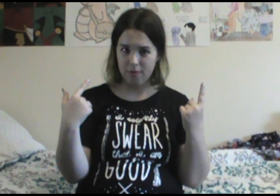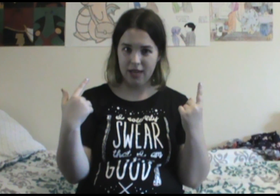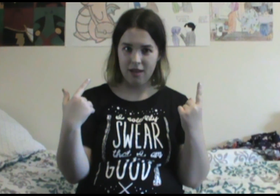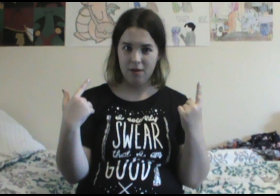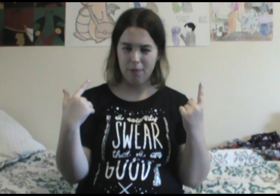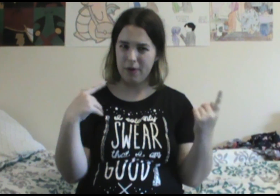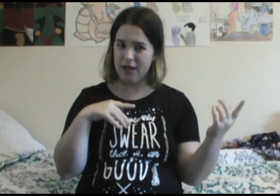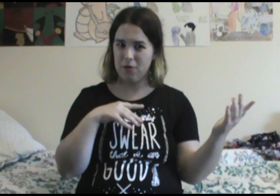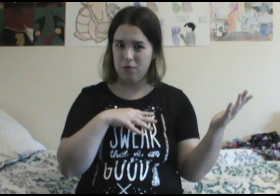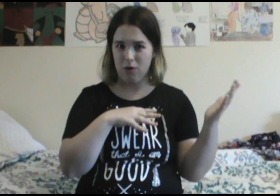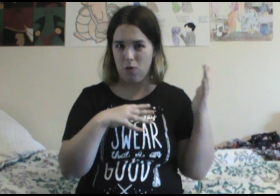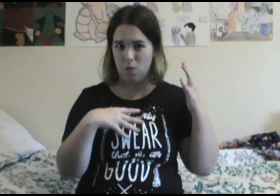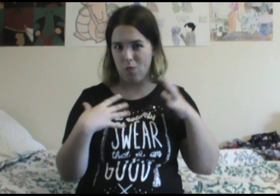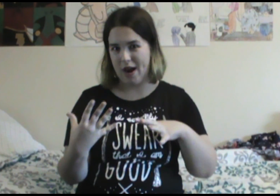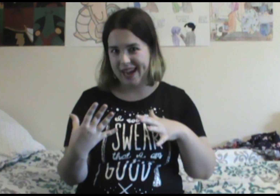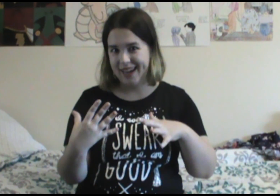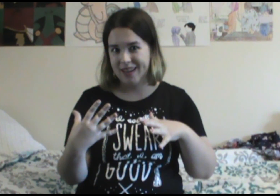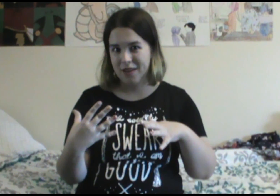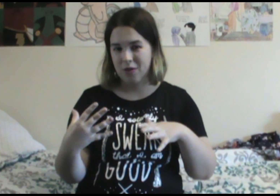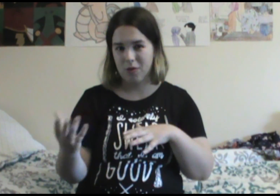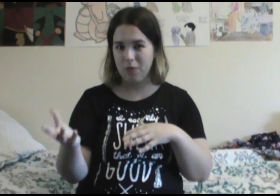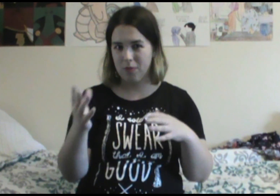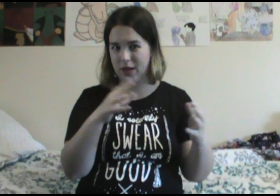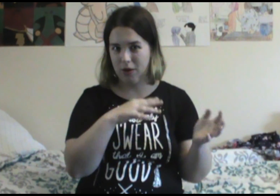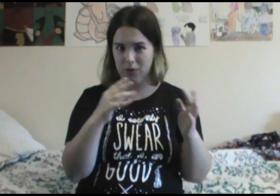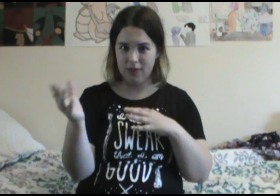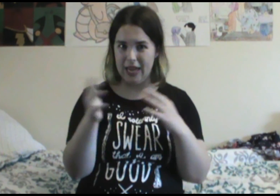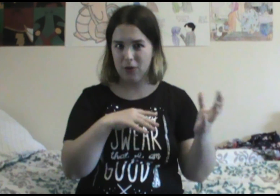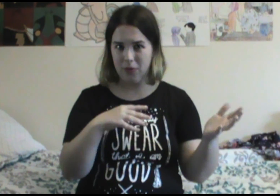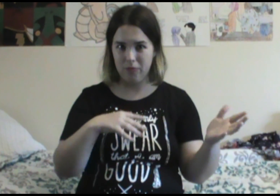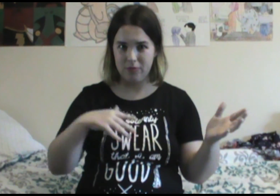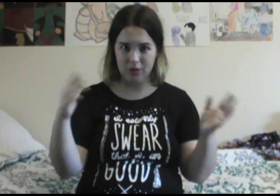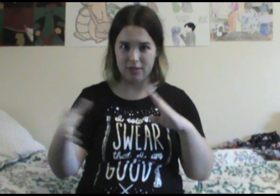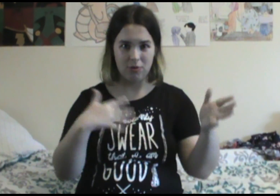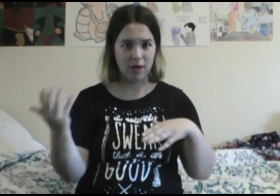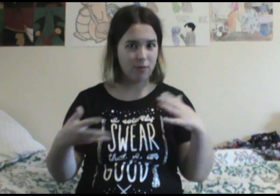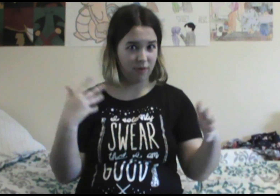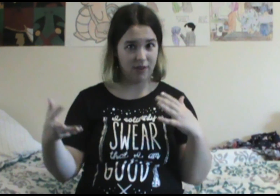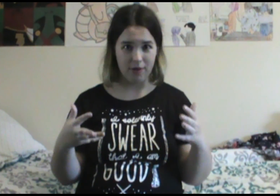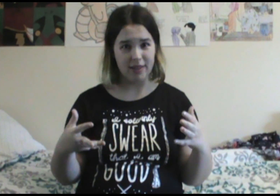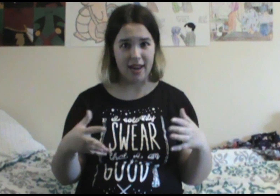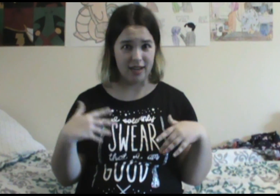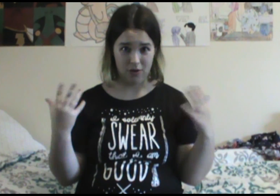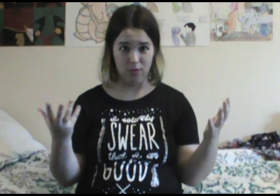me, but I don't know why, or like that whole sort of story revolved around that, I don't